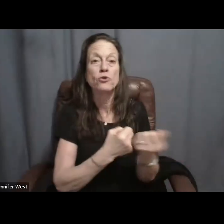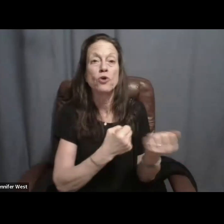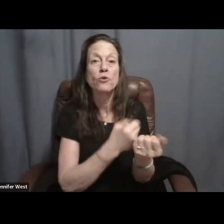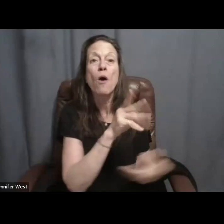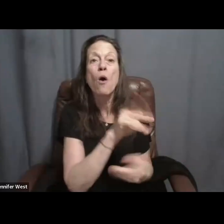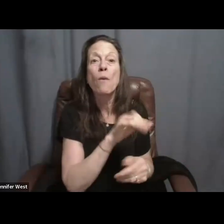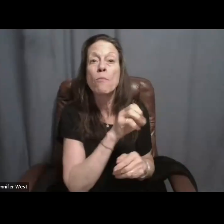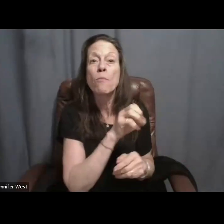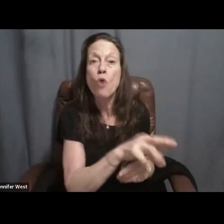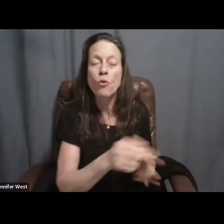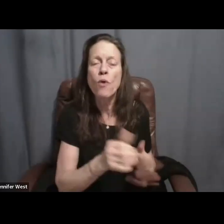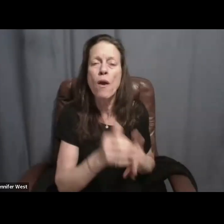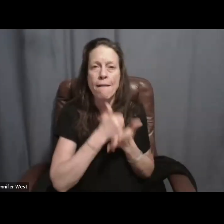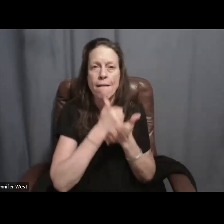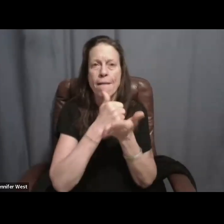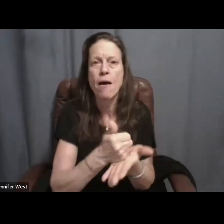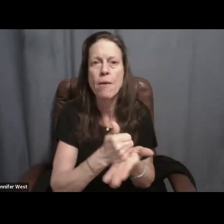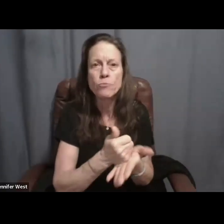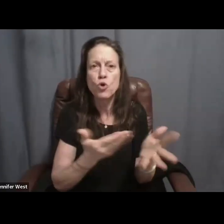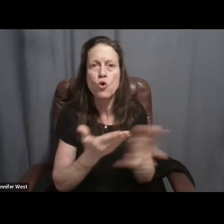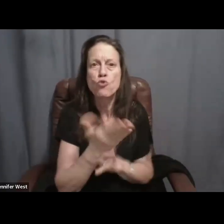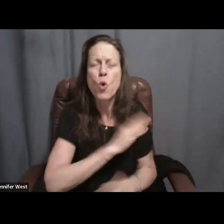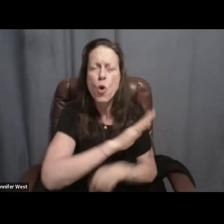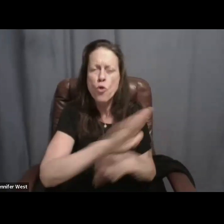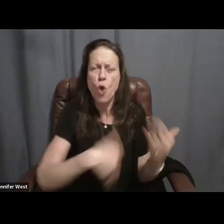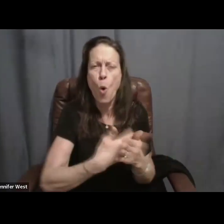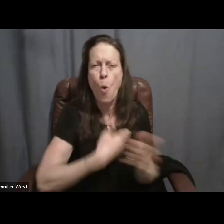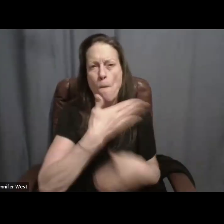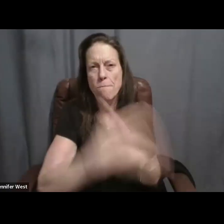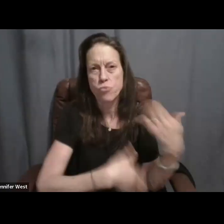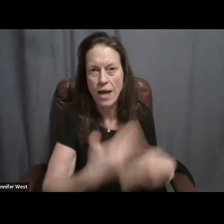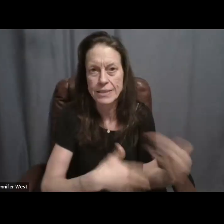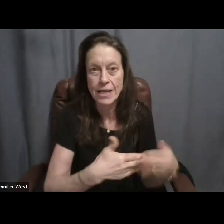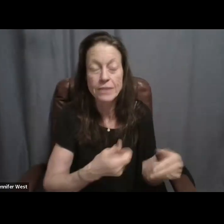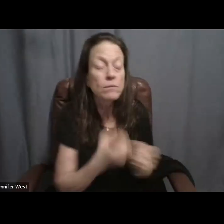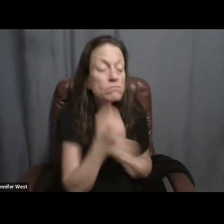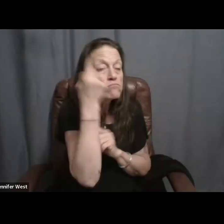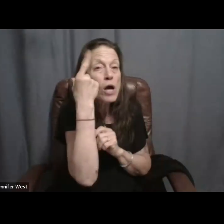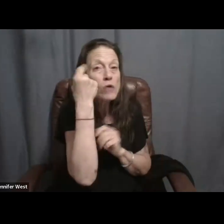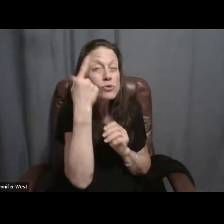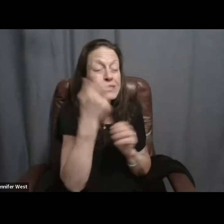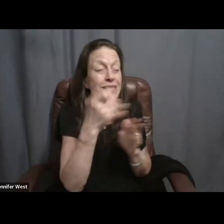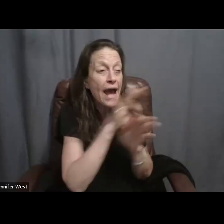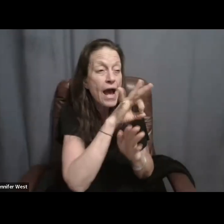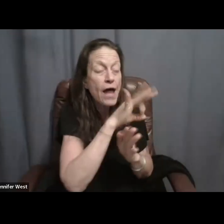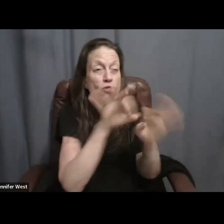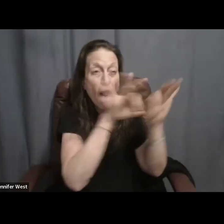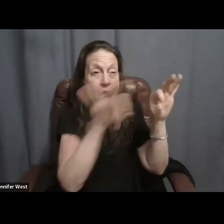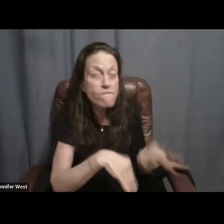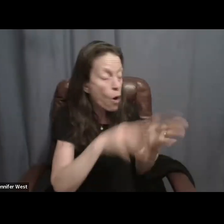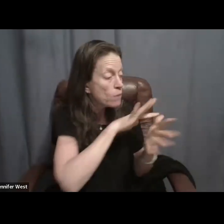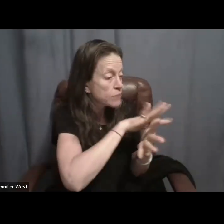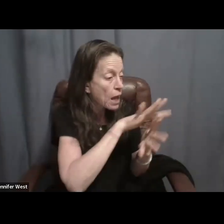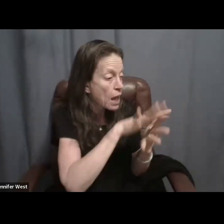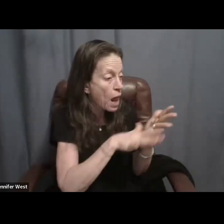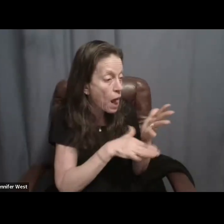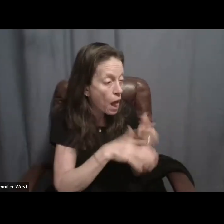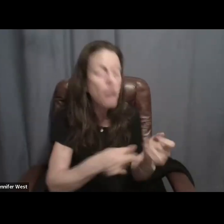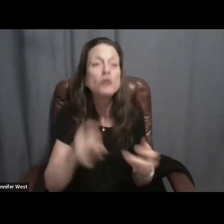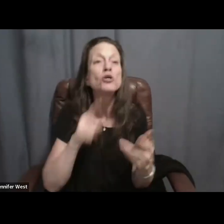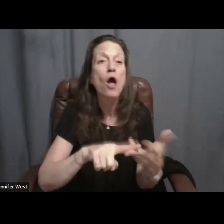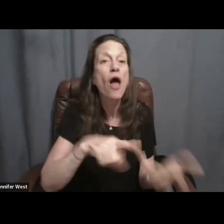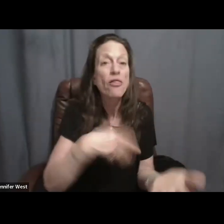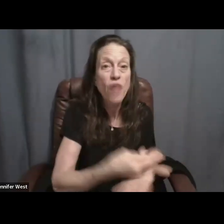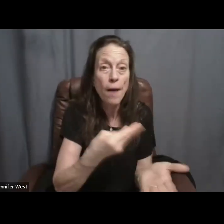go through the whole process to make sure you're understanding the forms, help you go through the budget to make sure that your participant